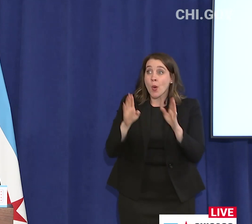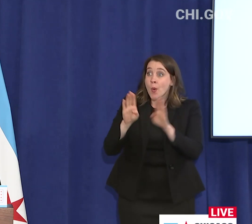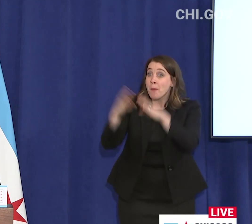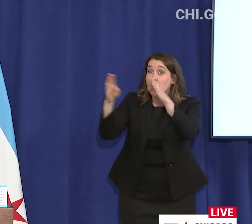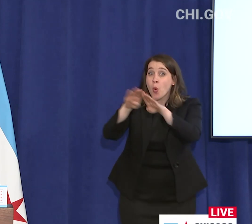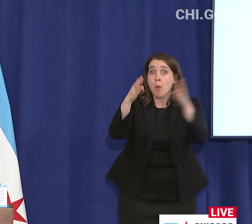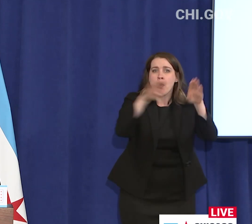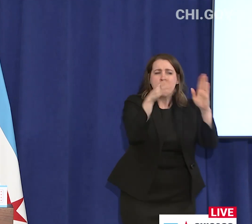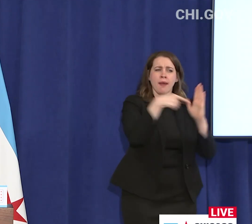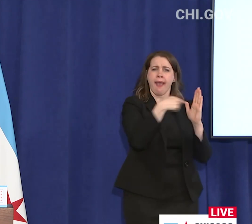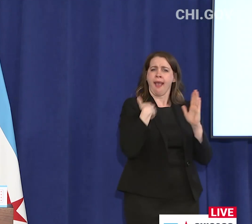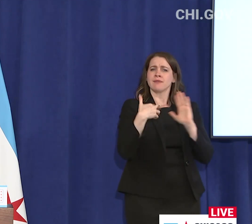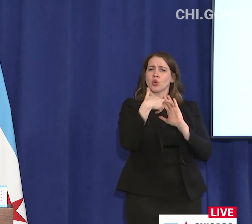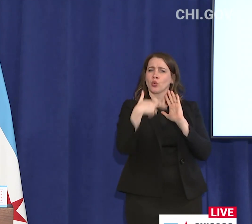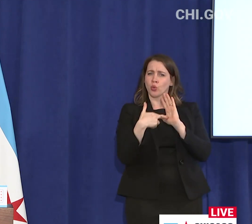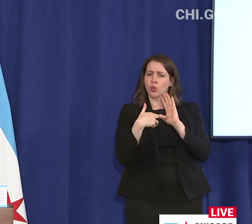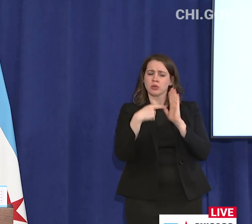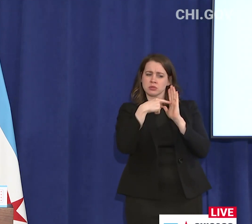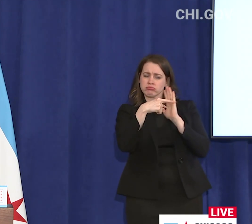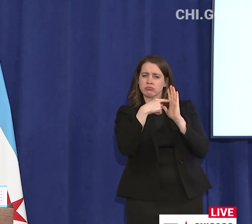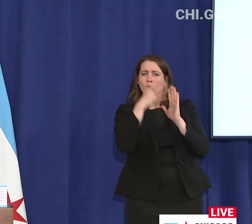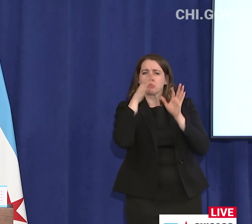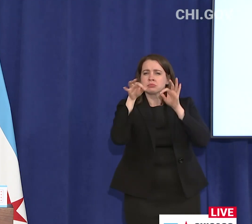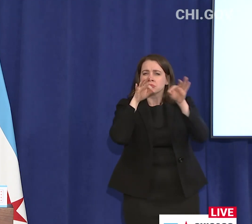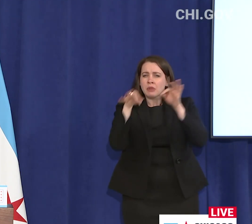some information about what